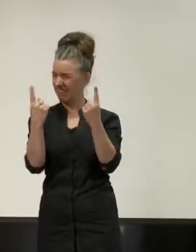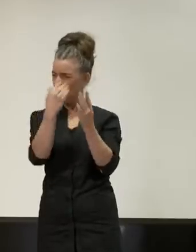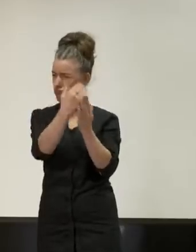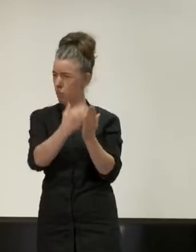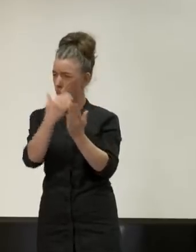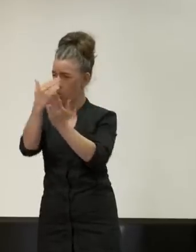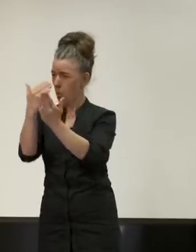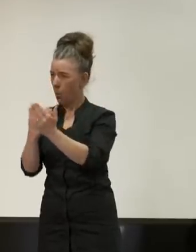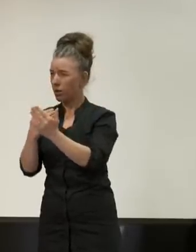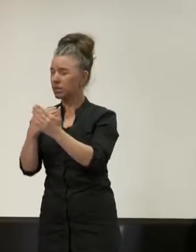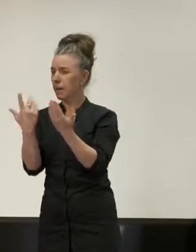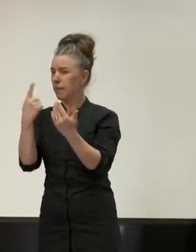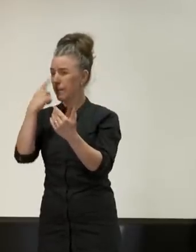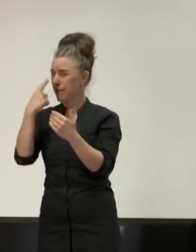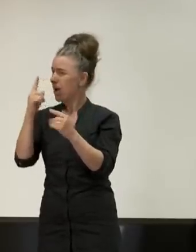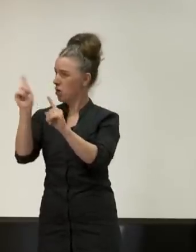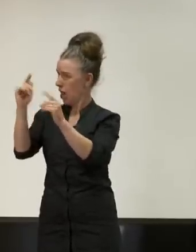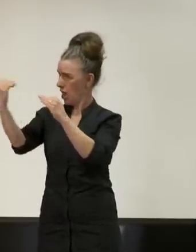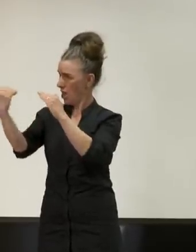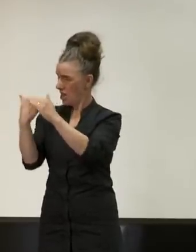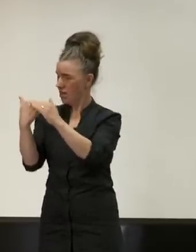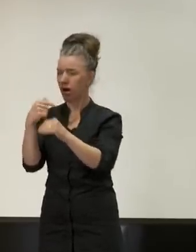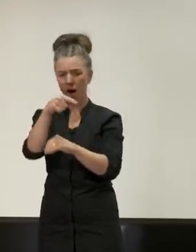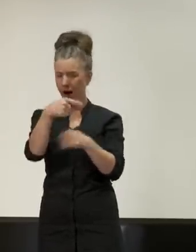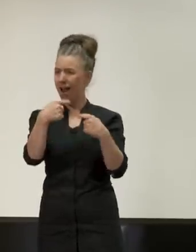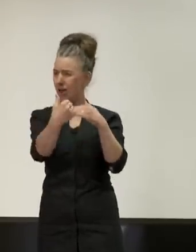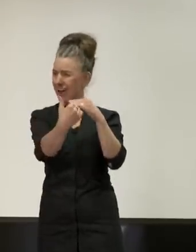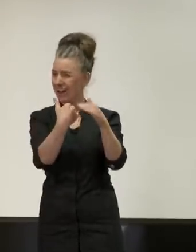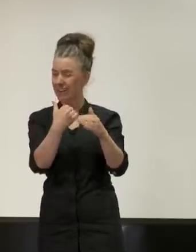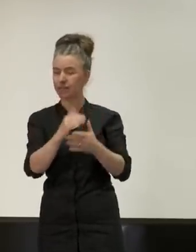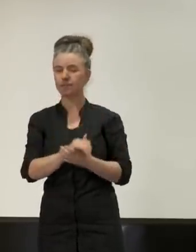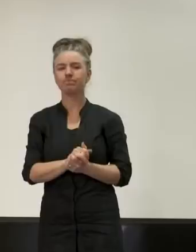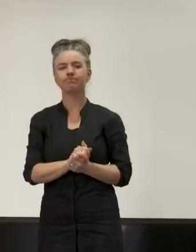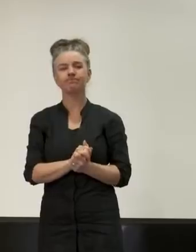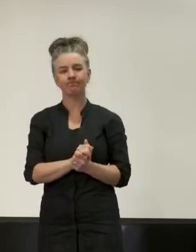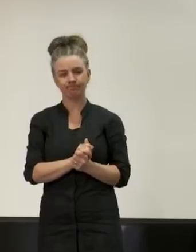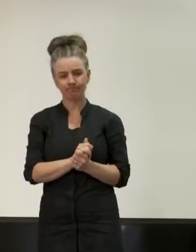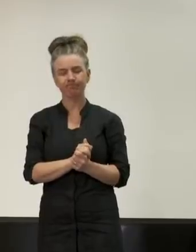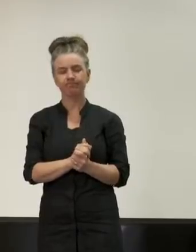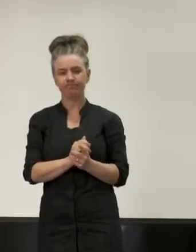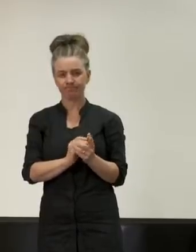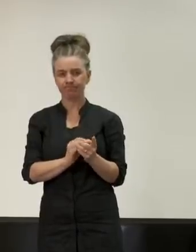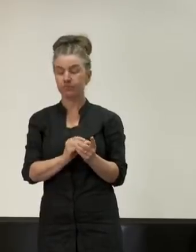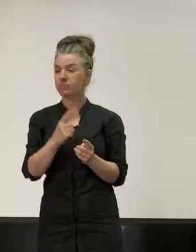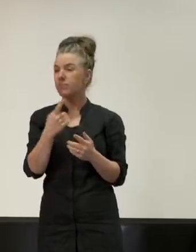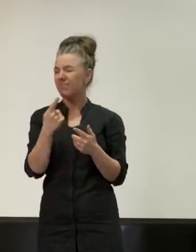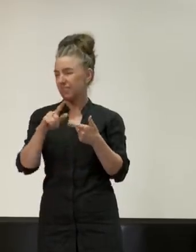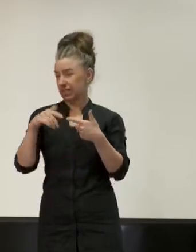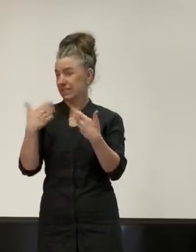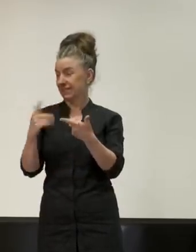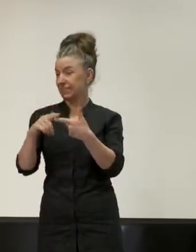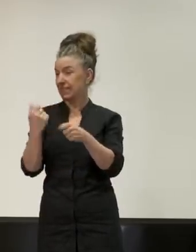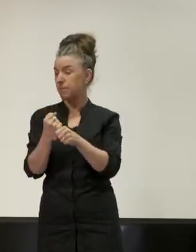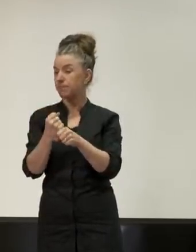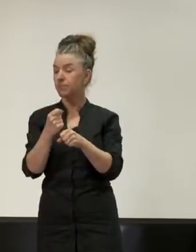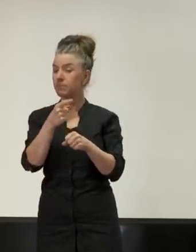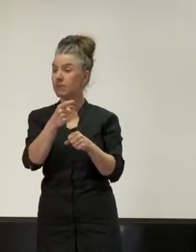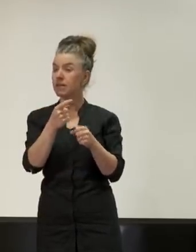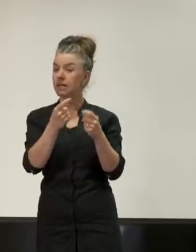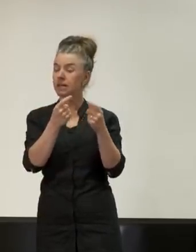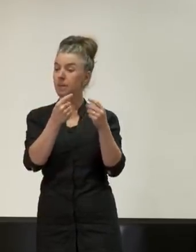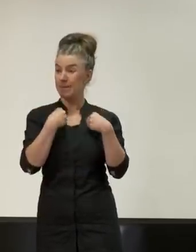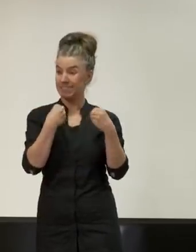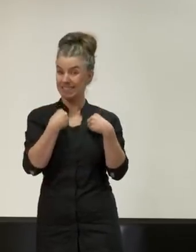business exemption is very small relative to the number coming in under humanitarian. So we're talking 150 under the economic